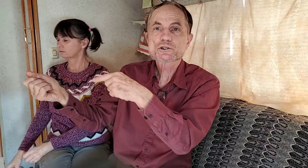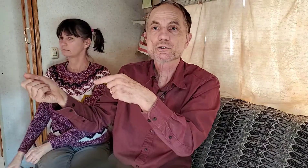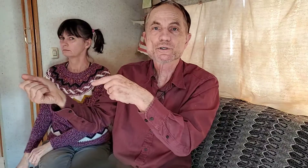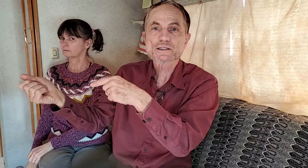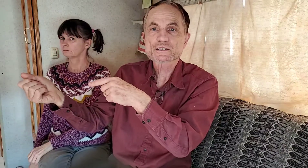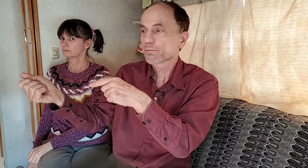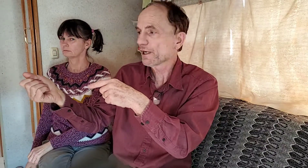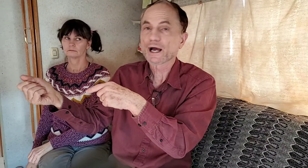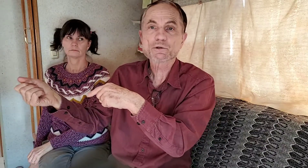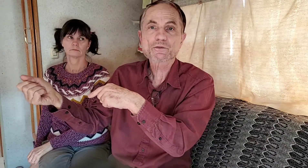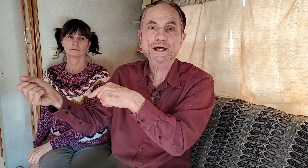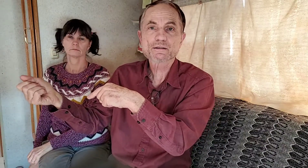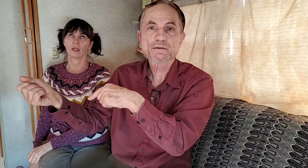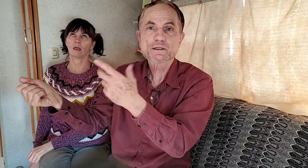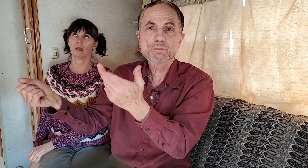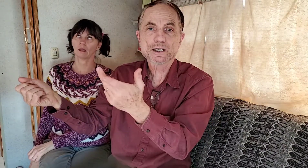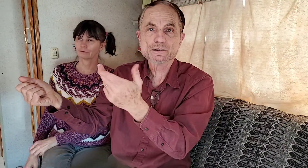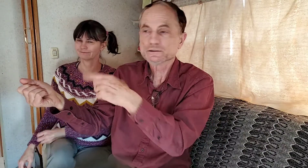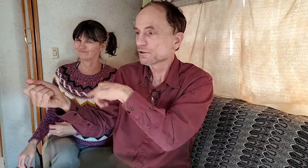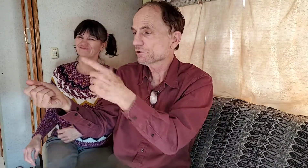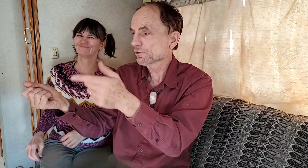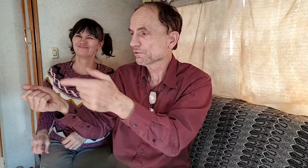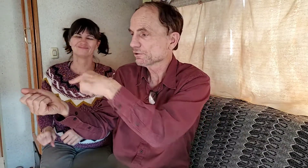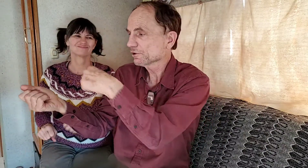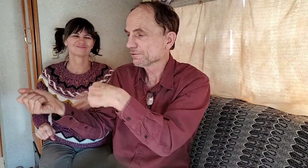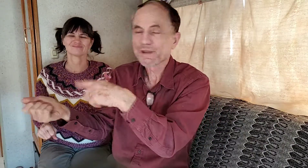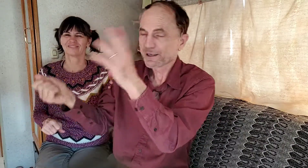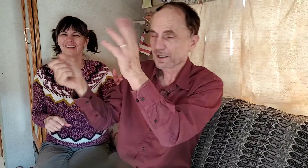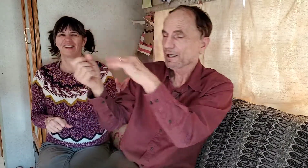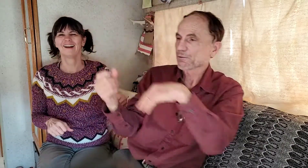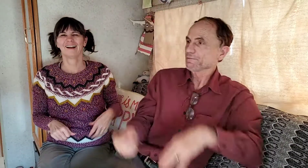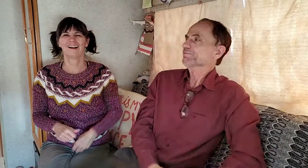Yes, that's a pun. I wrote that. Pun. Shoe. Anyway.